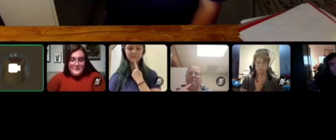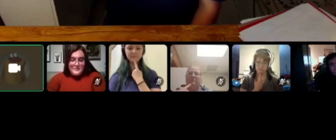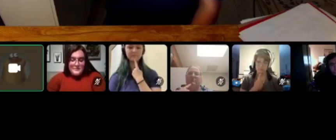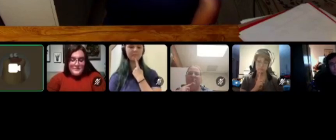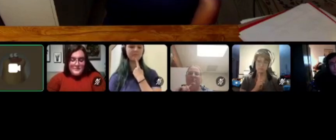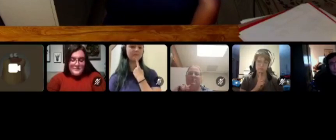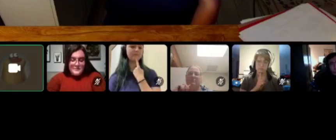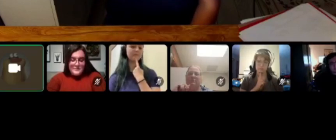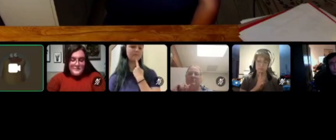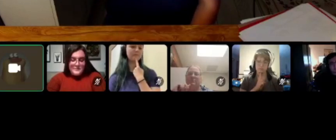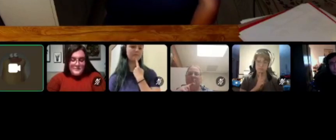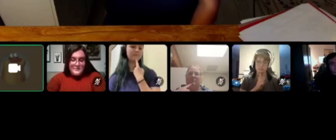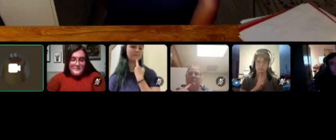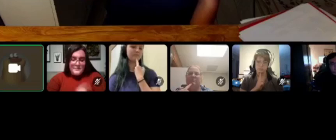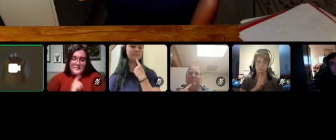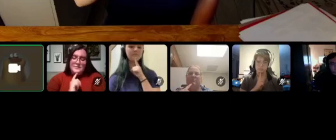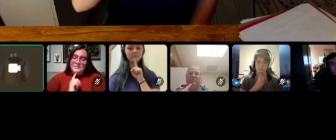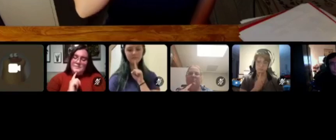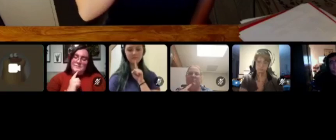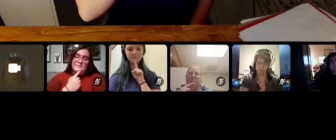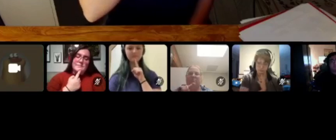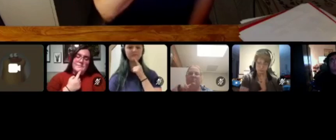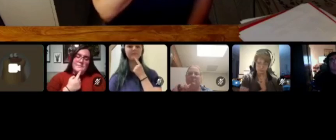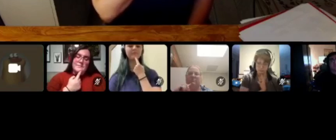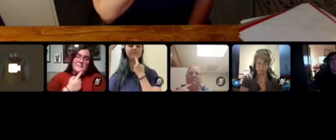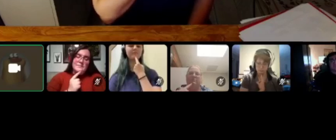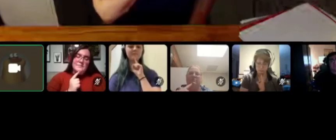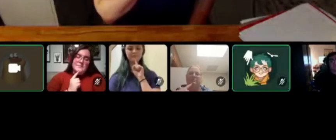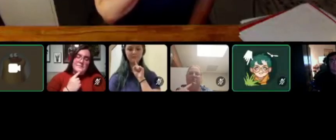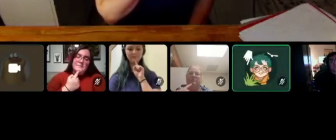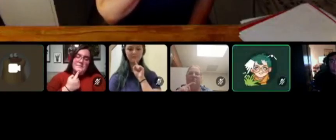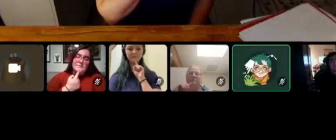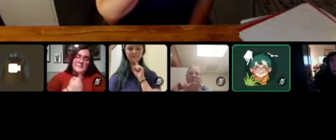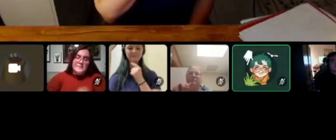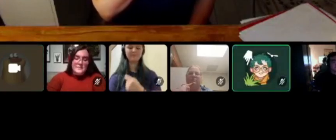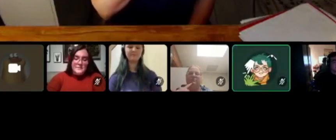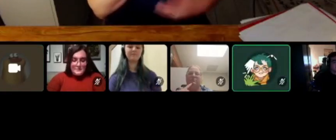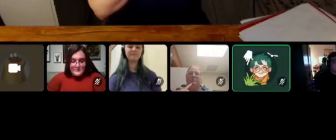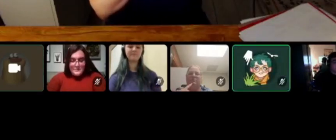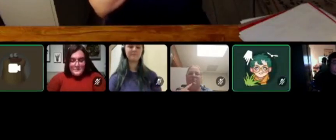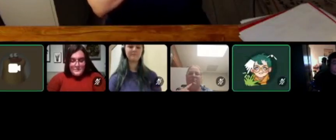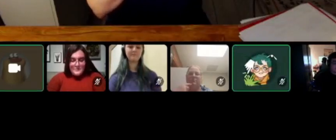chin, and you're twisting your wrist. Missed. Hi, Cass.